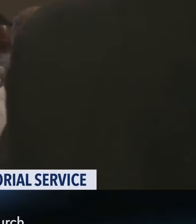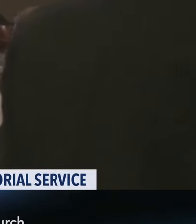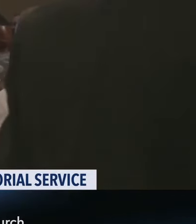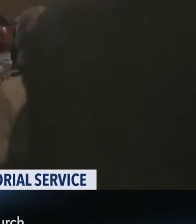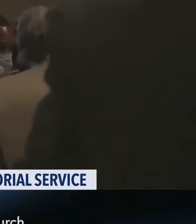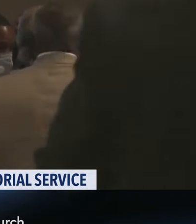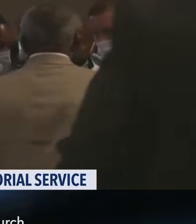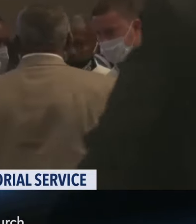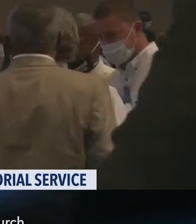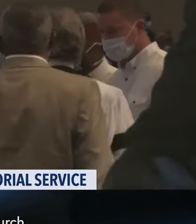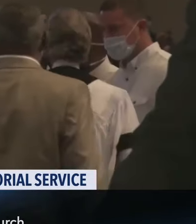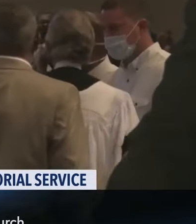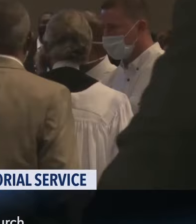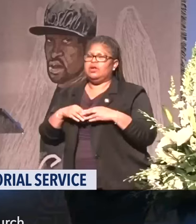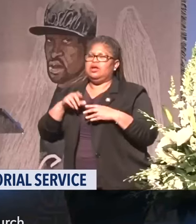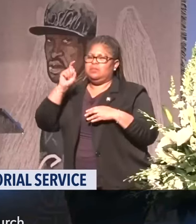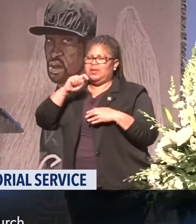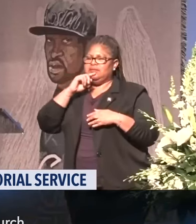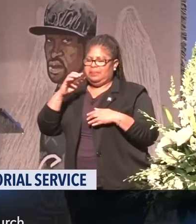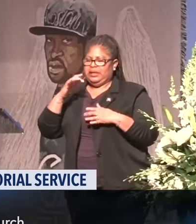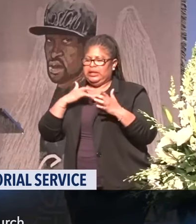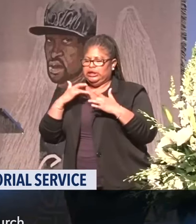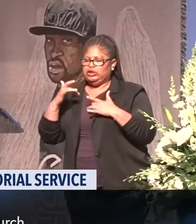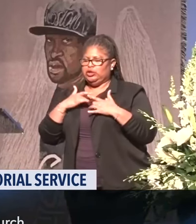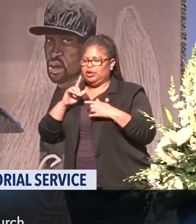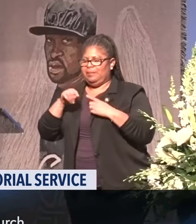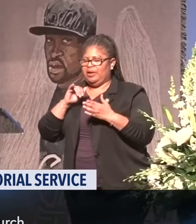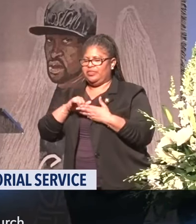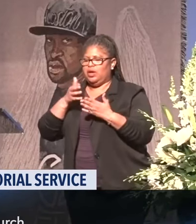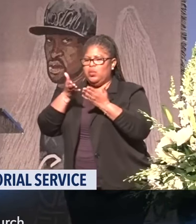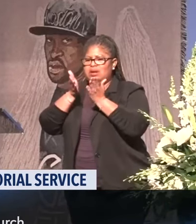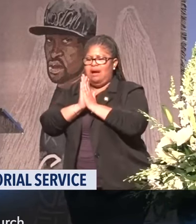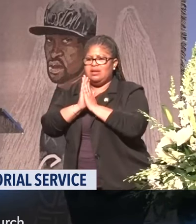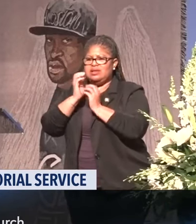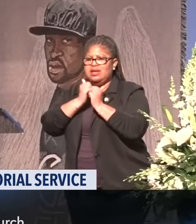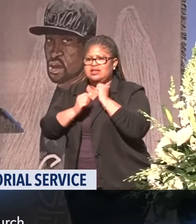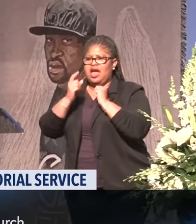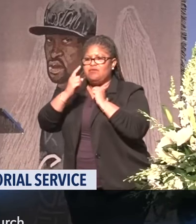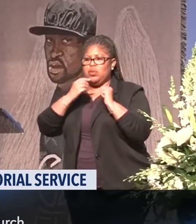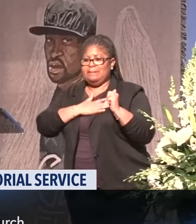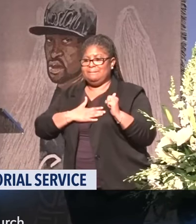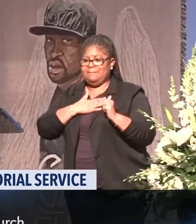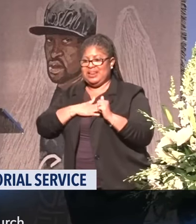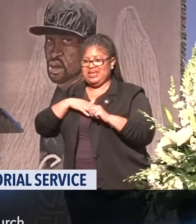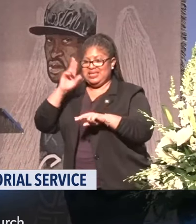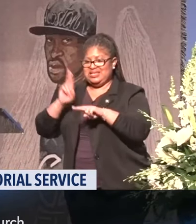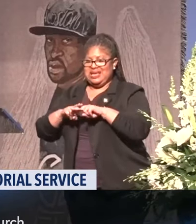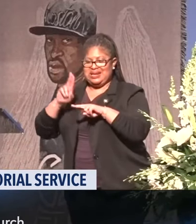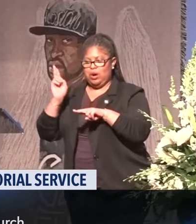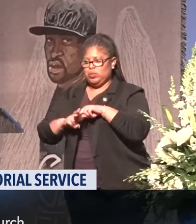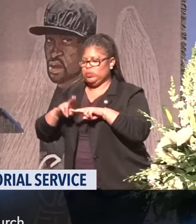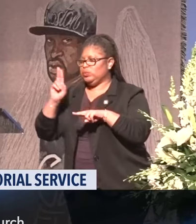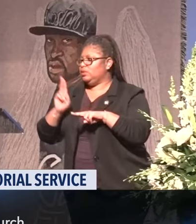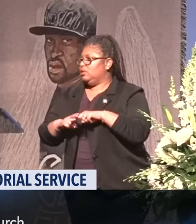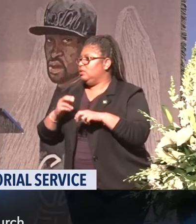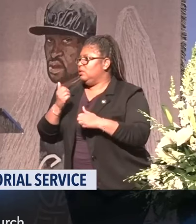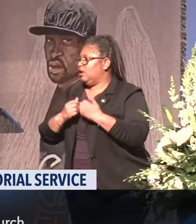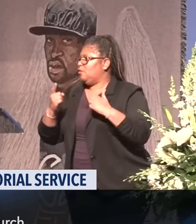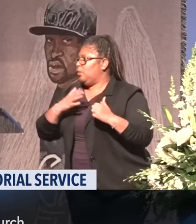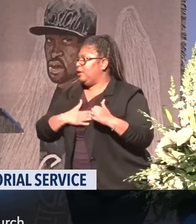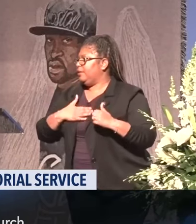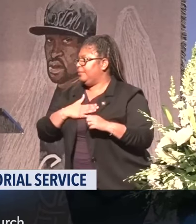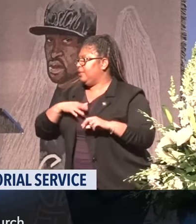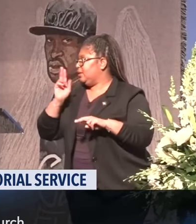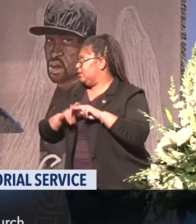be considered as we prepare to leave. Going to ask everyone to please take your seat at this time. Everyone, will you please take your